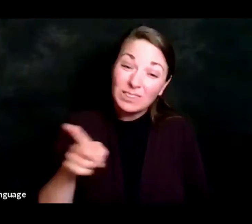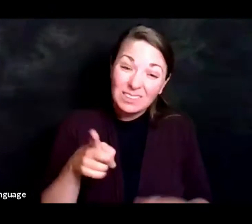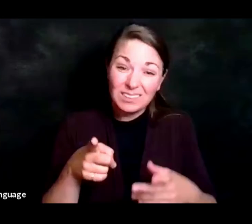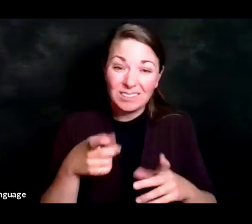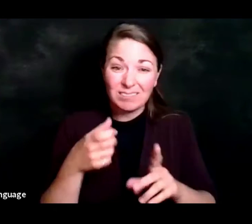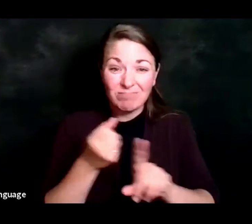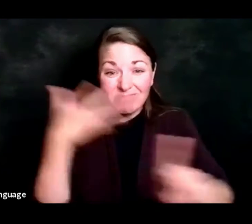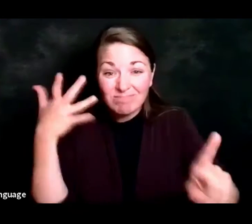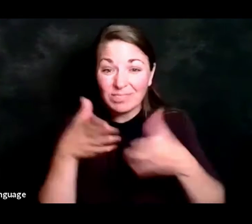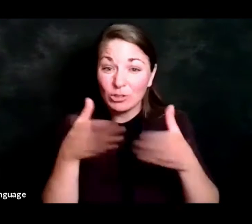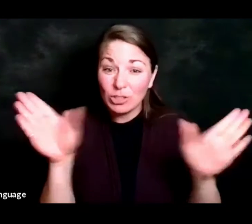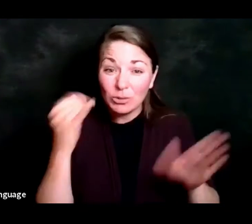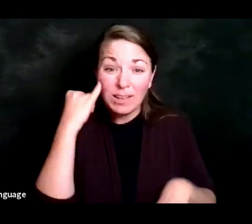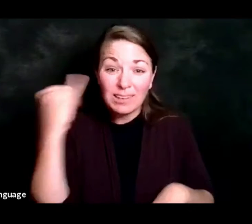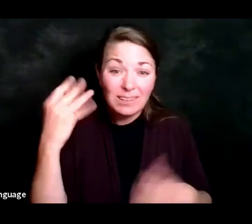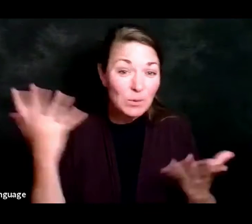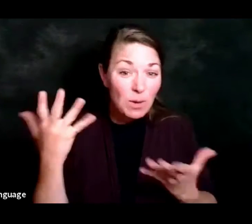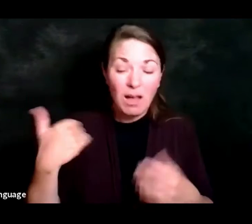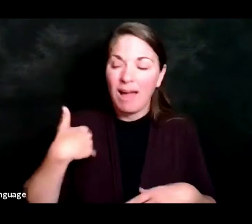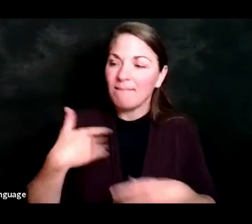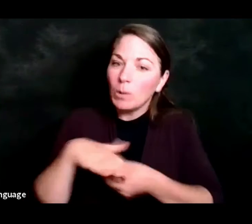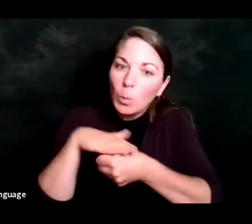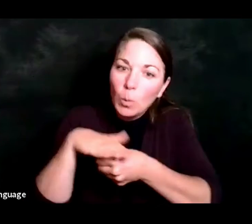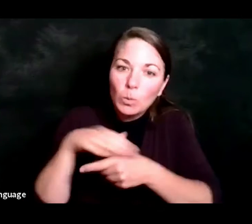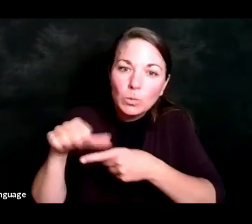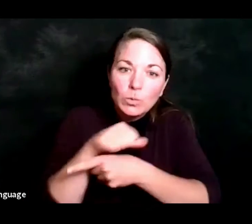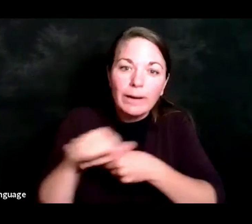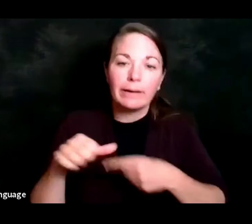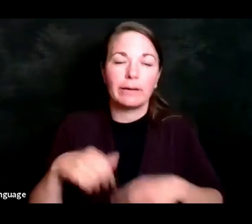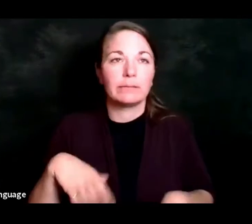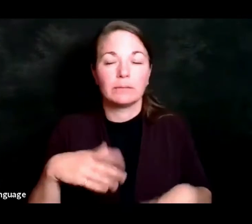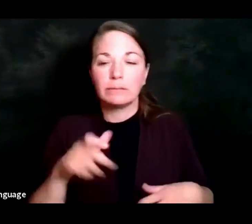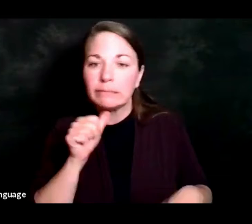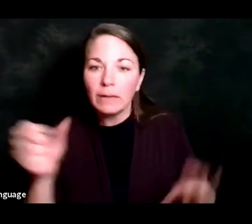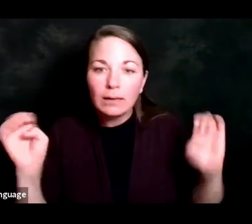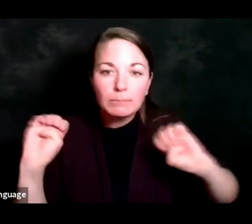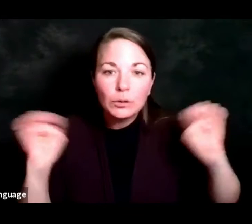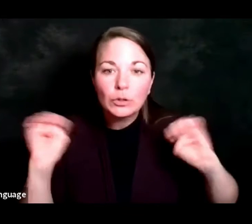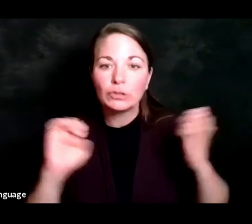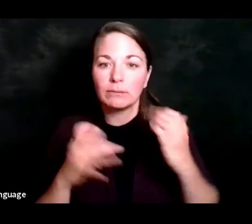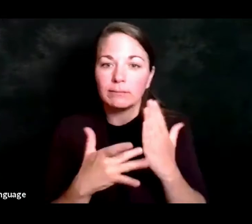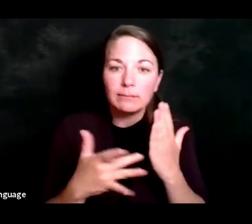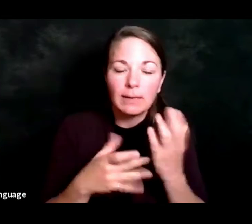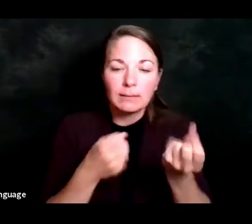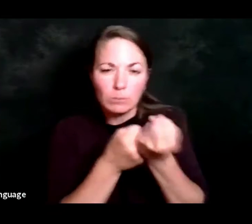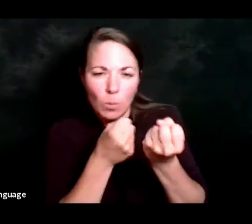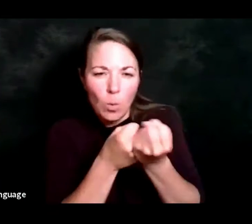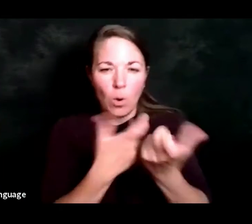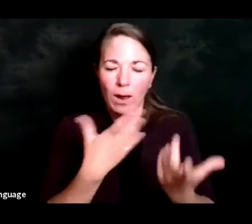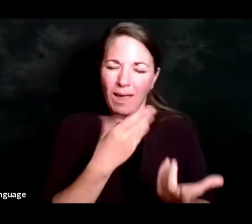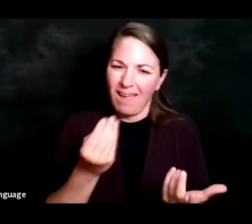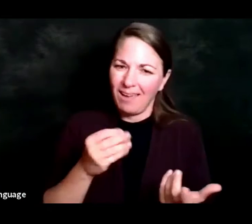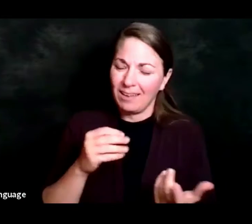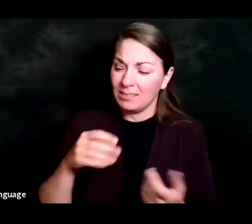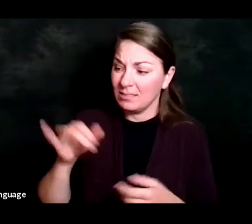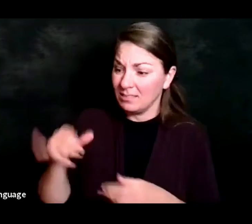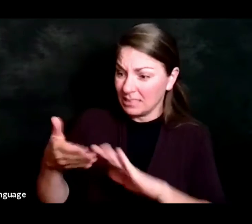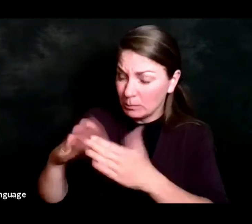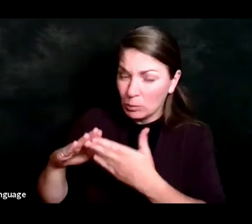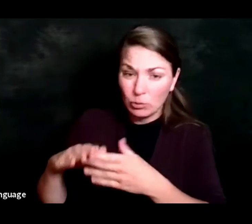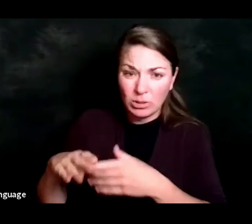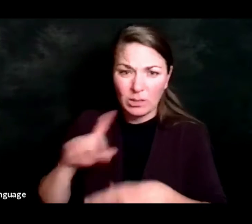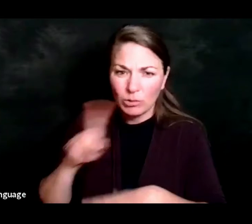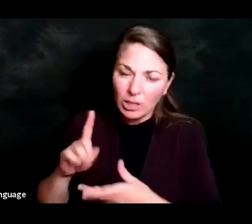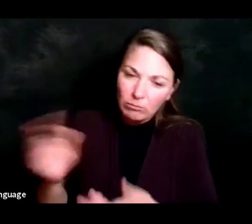can provide local trainings and non-urgent technical assistance and help build community between SANEs and